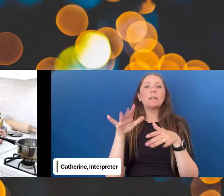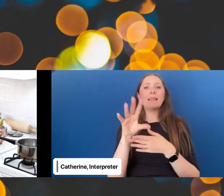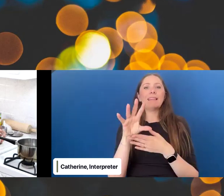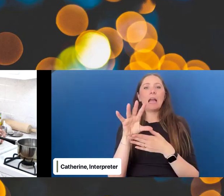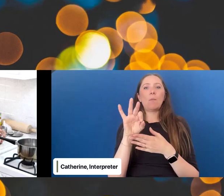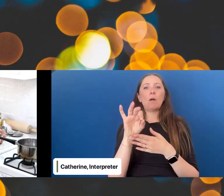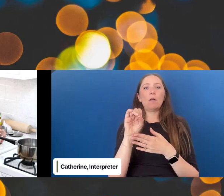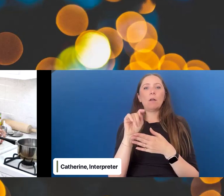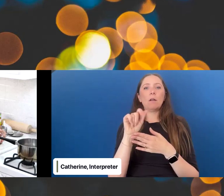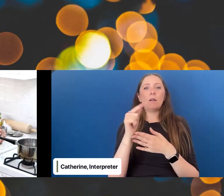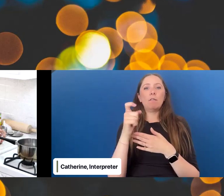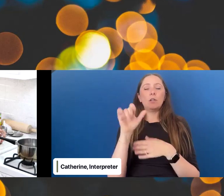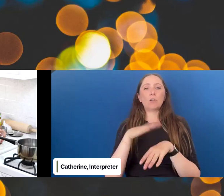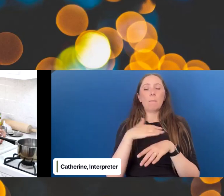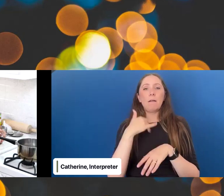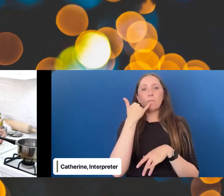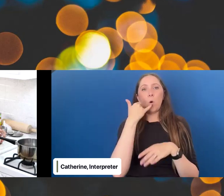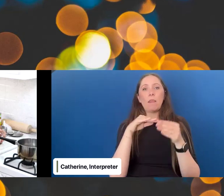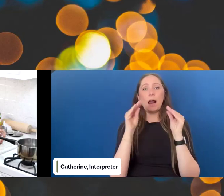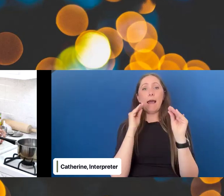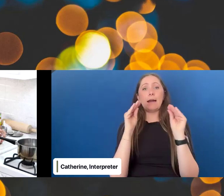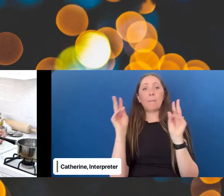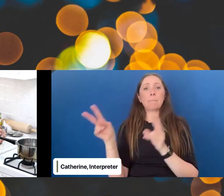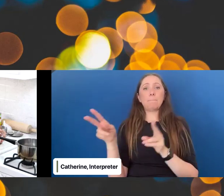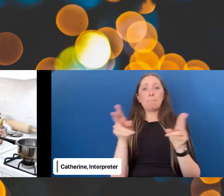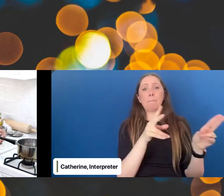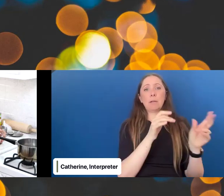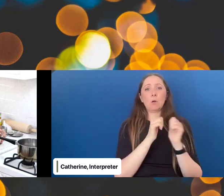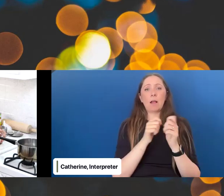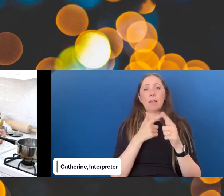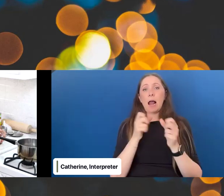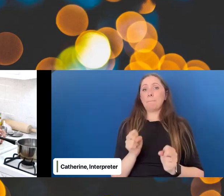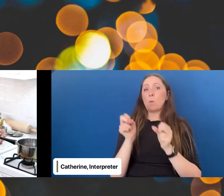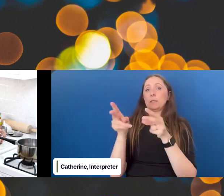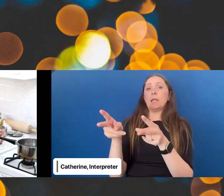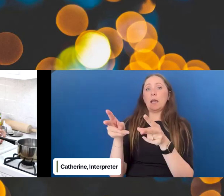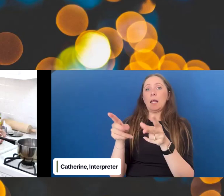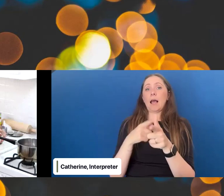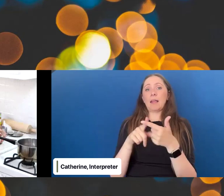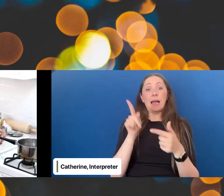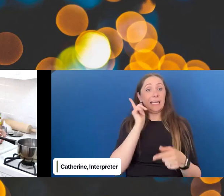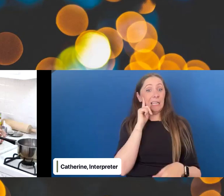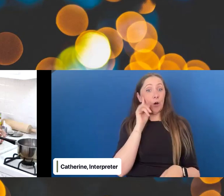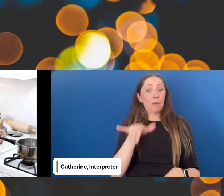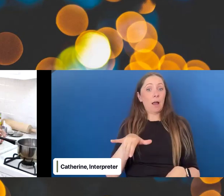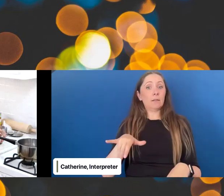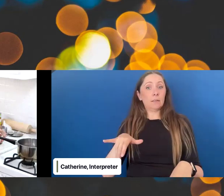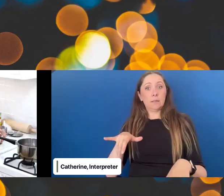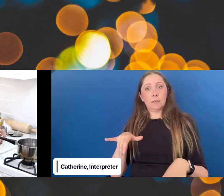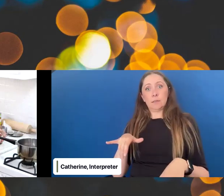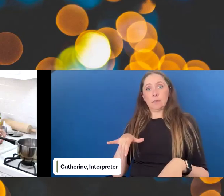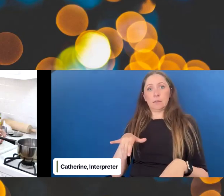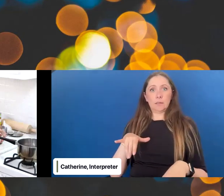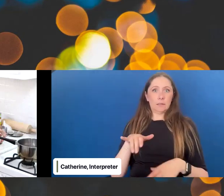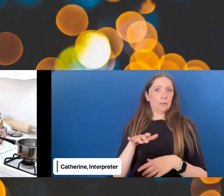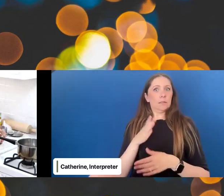footage on my phone and I edited it together and I posted it. And I hear that, you know, HBO Max is coming after